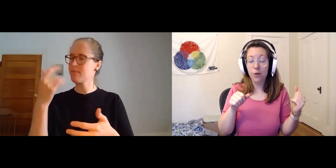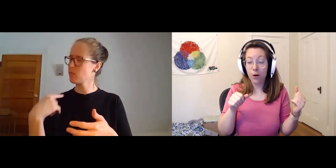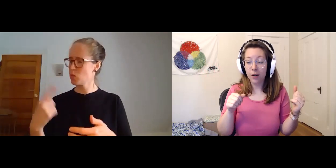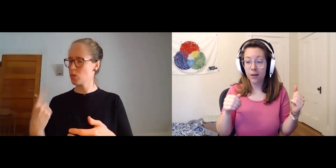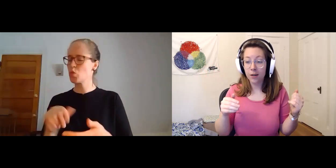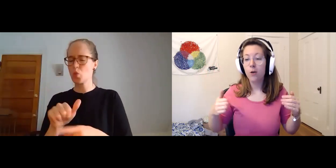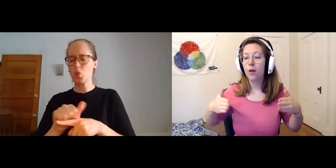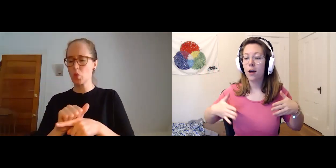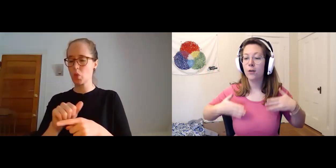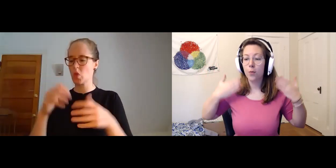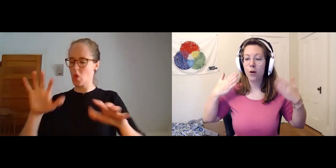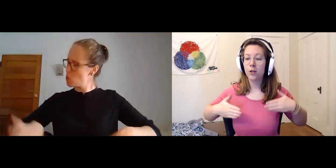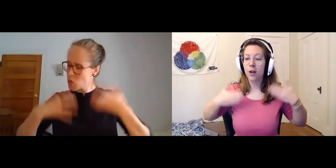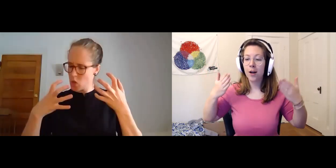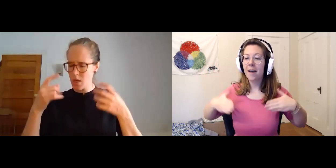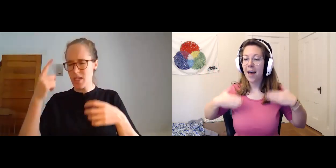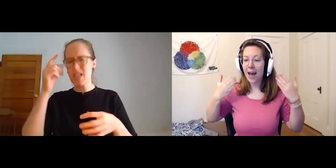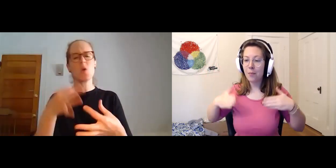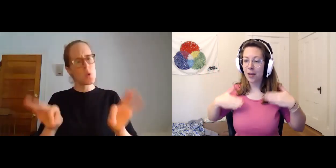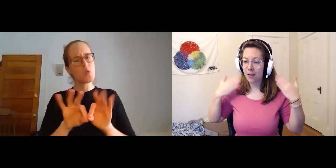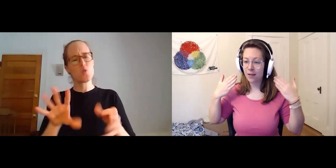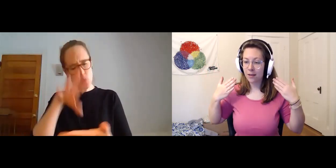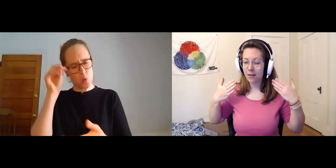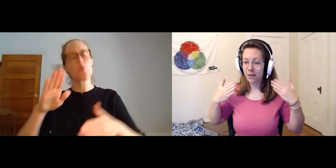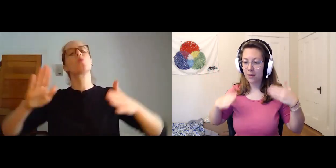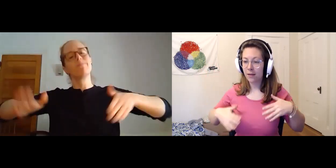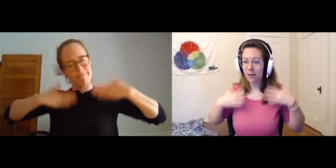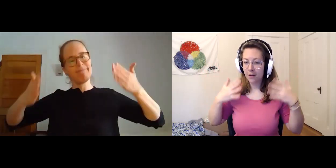week before, we thought it was important to learn happy.